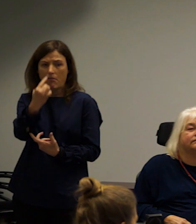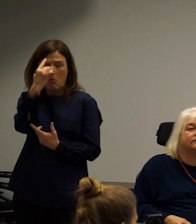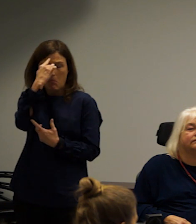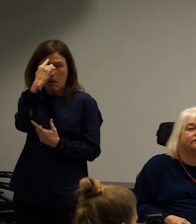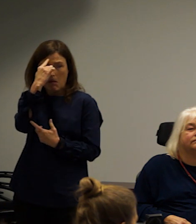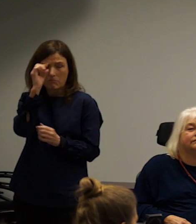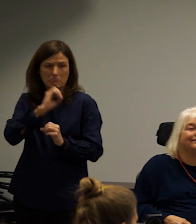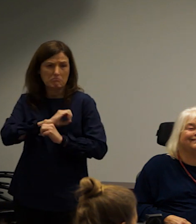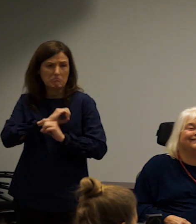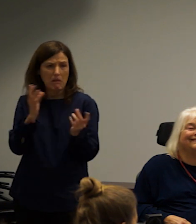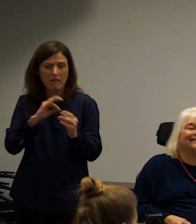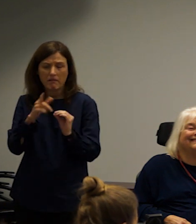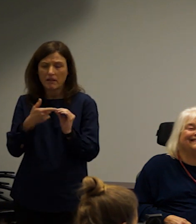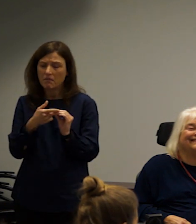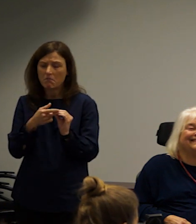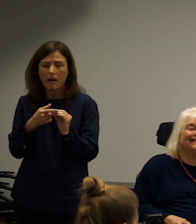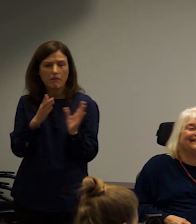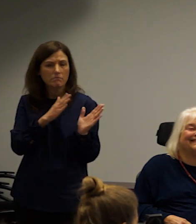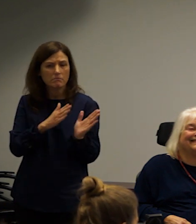be prepared.